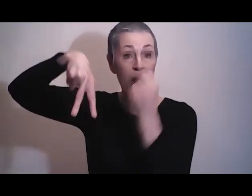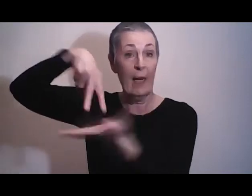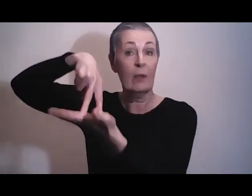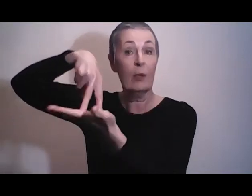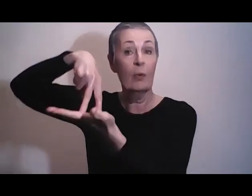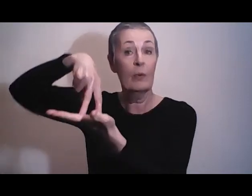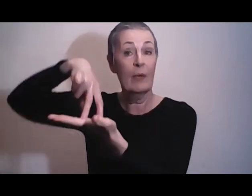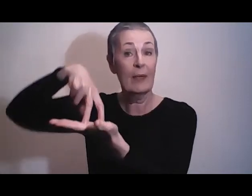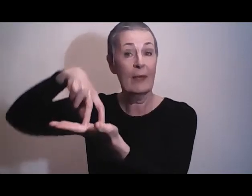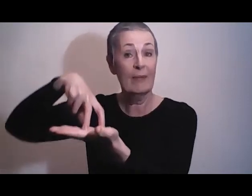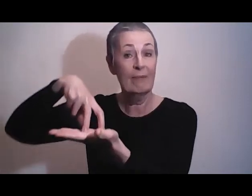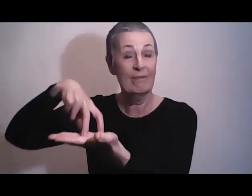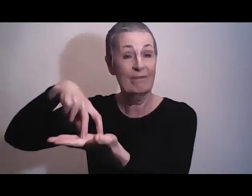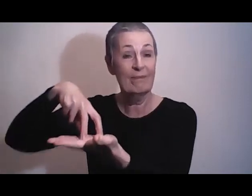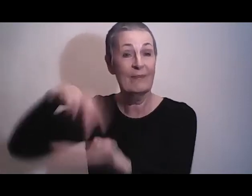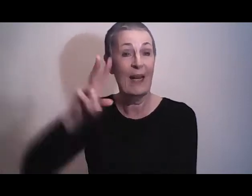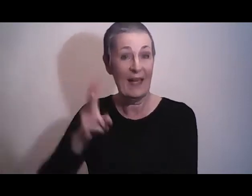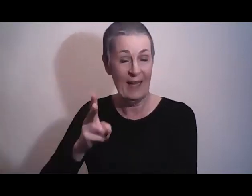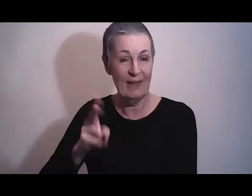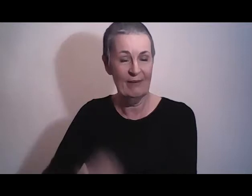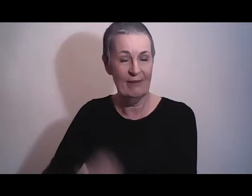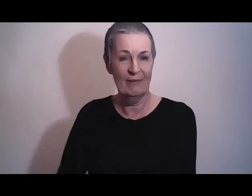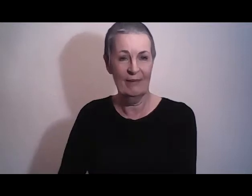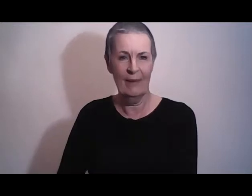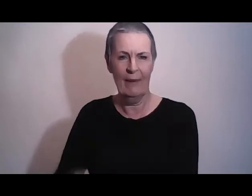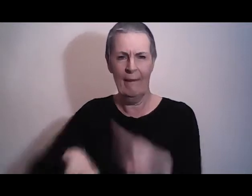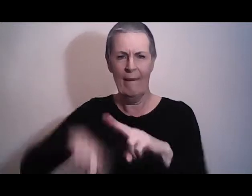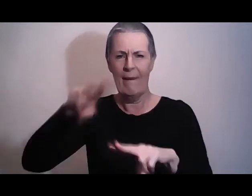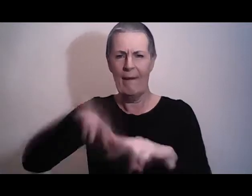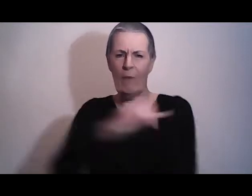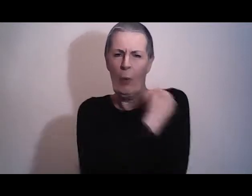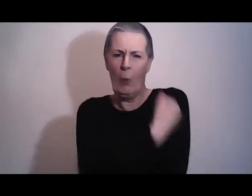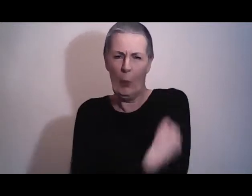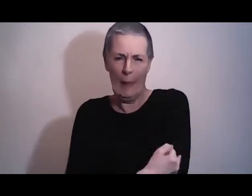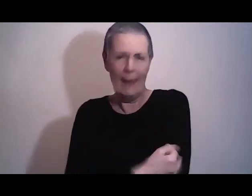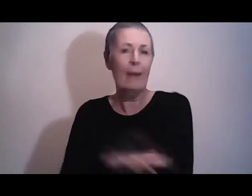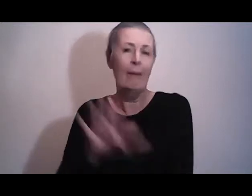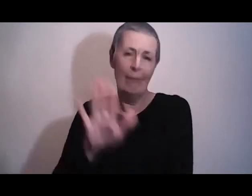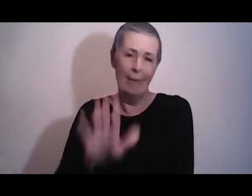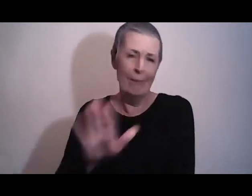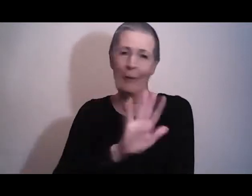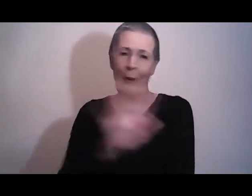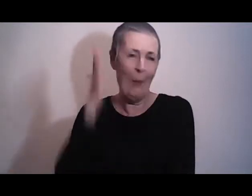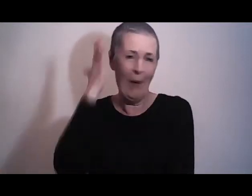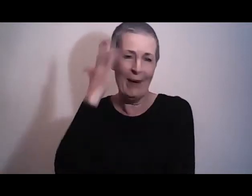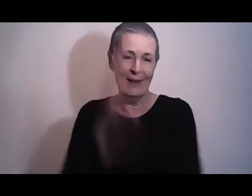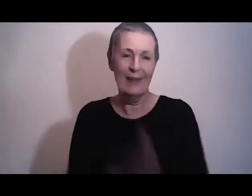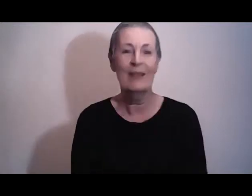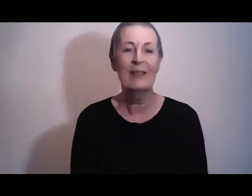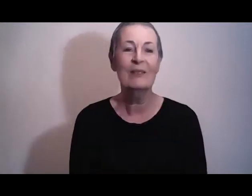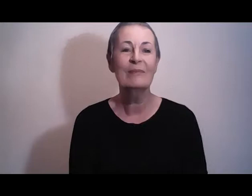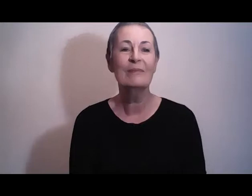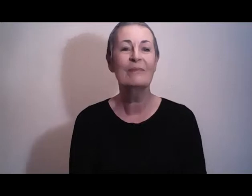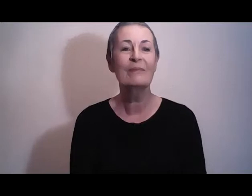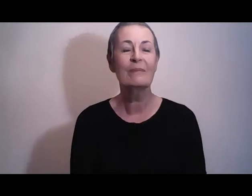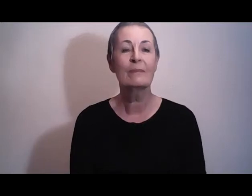So for example, if